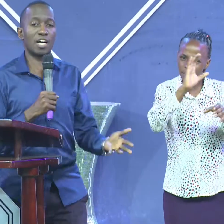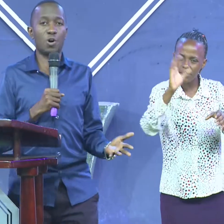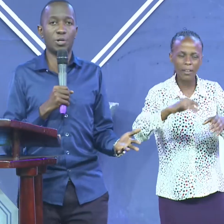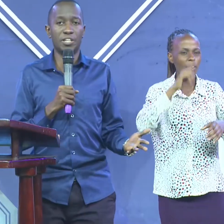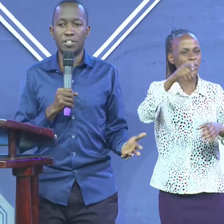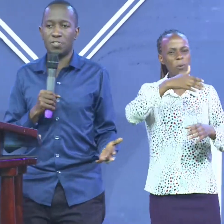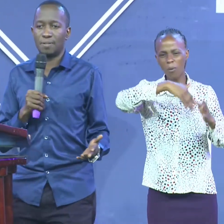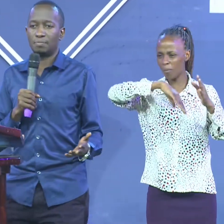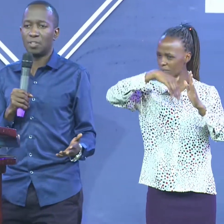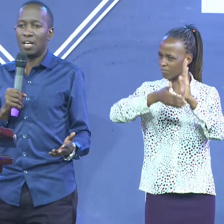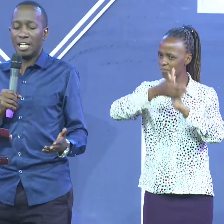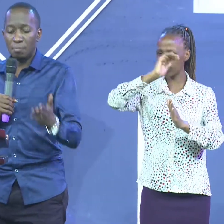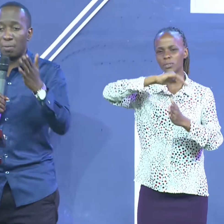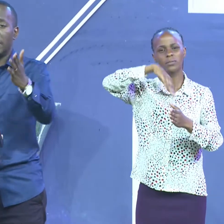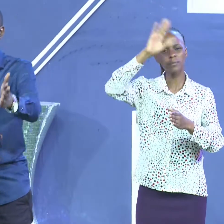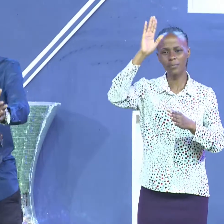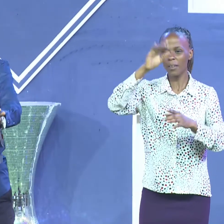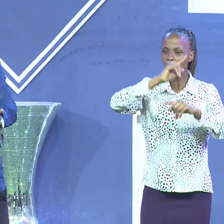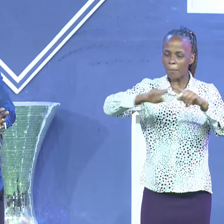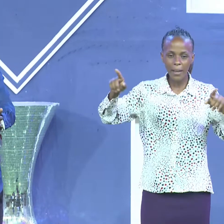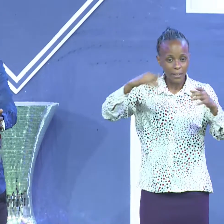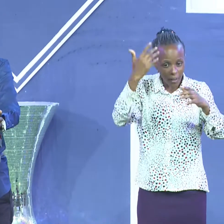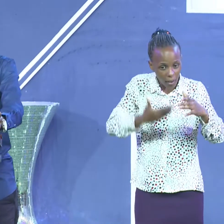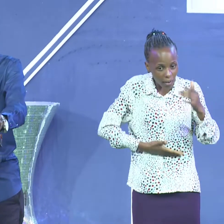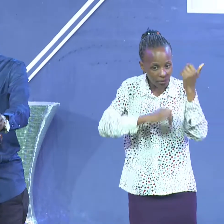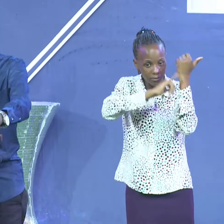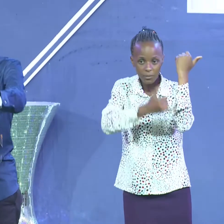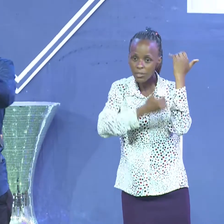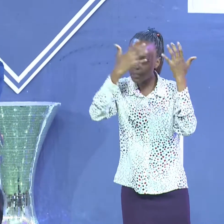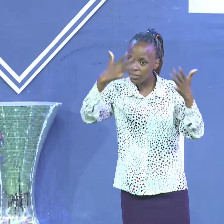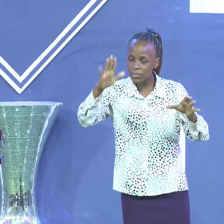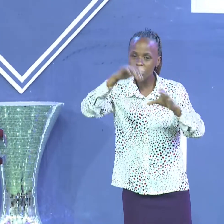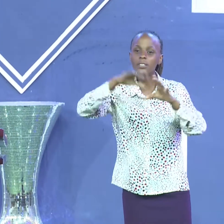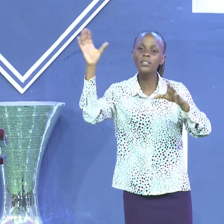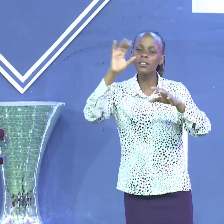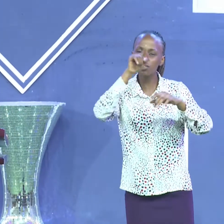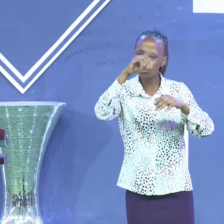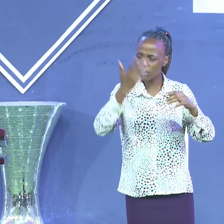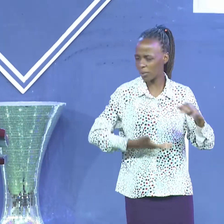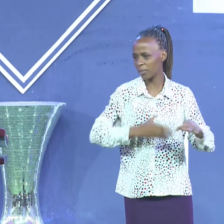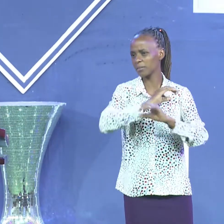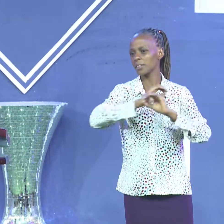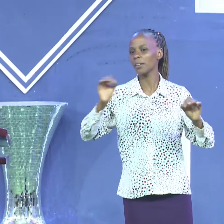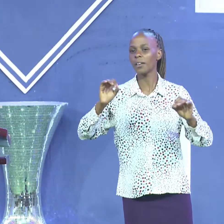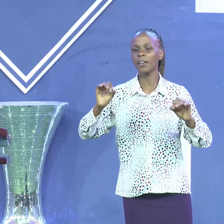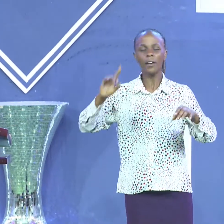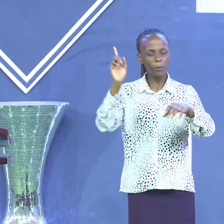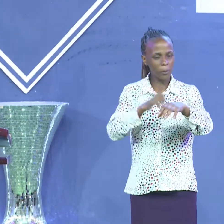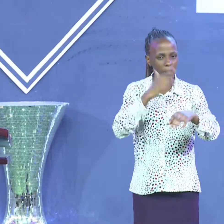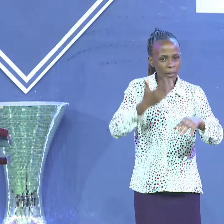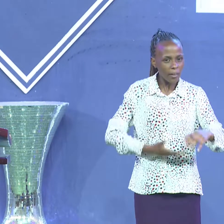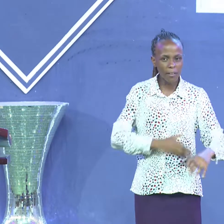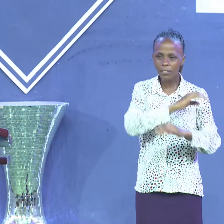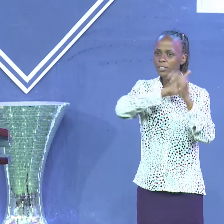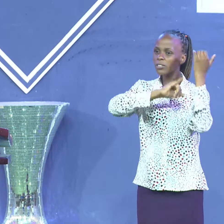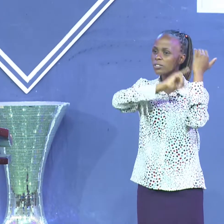that company, you're much more qualified than them. But they have the jobs in that place while you do not have a job. For you